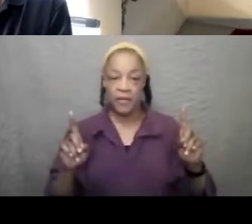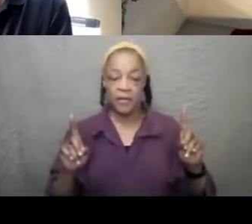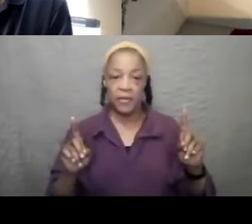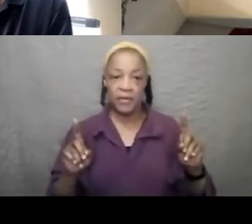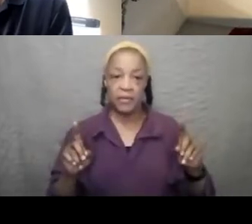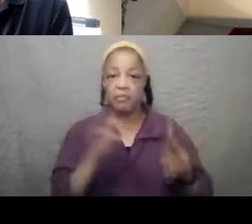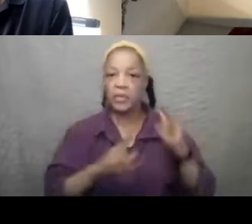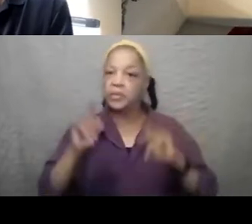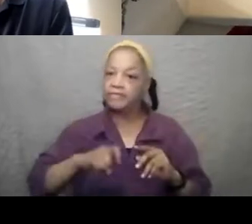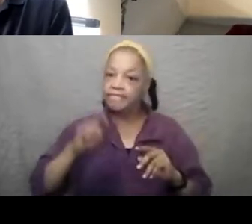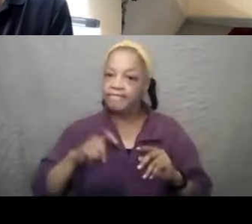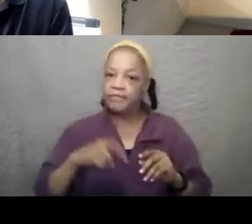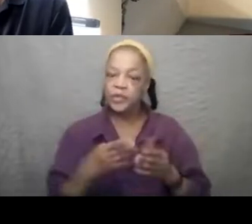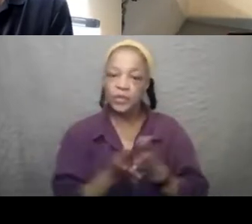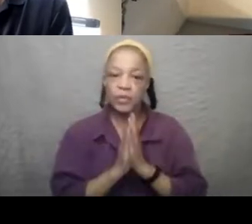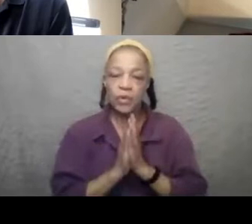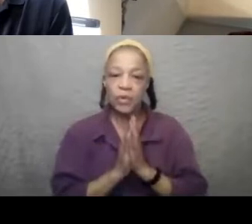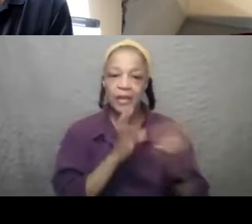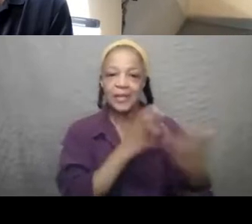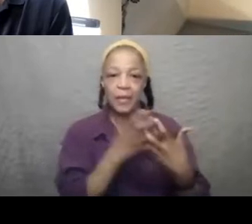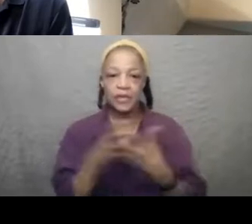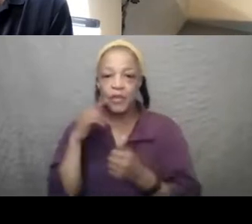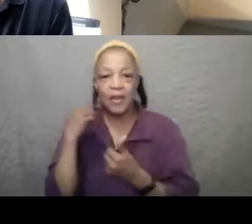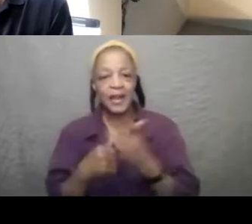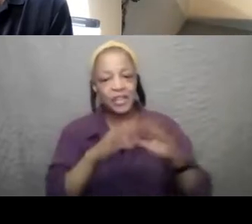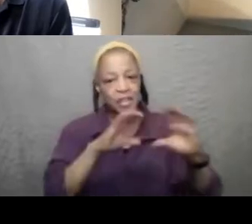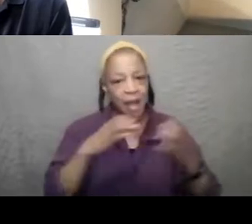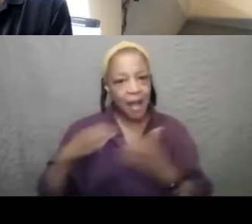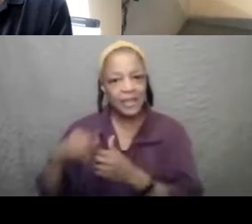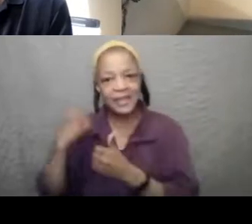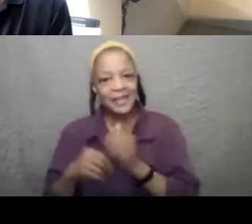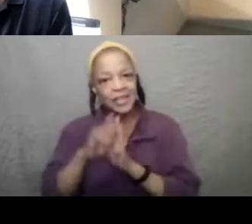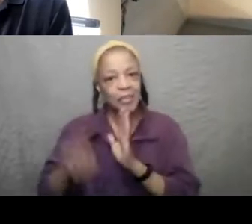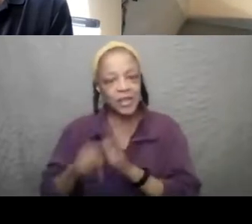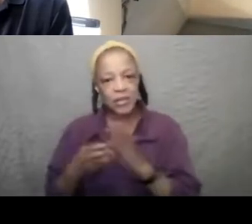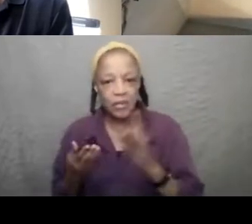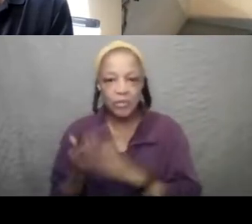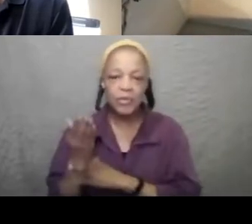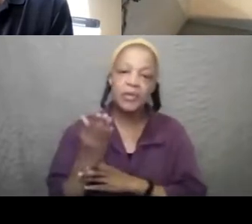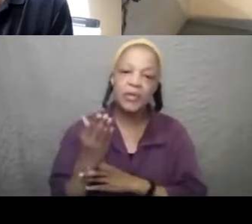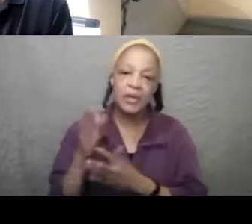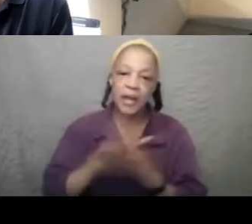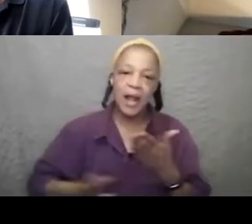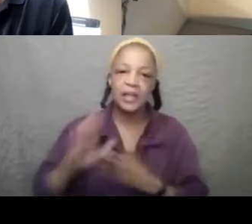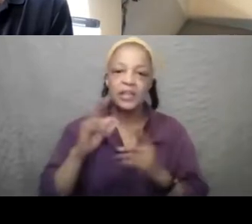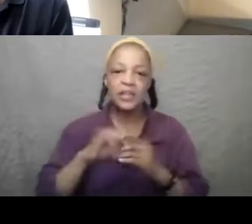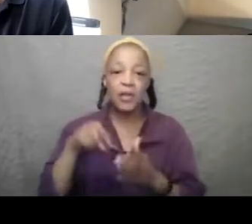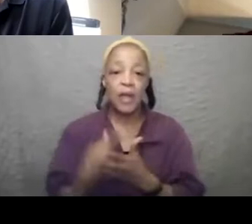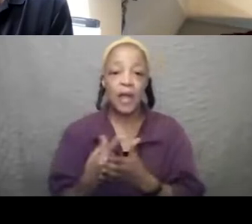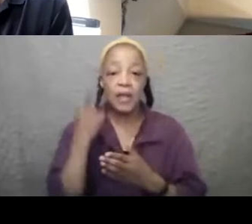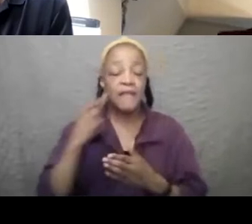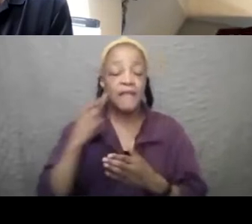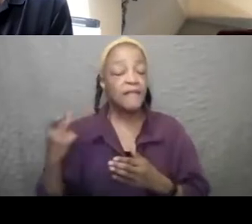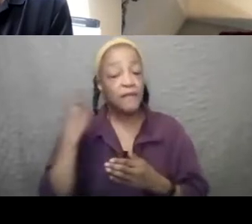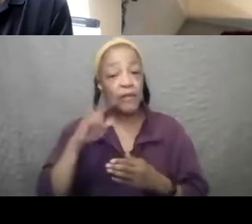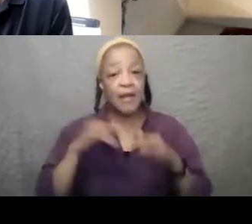request accommodations for every course, for every semester throughout college, because they need them for equal access. How does